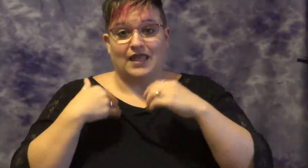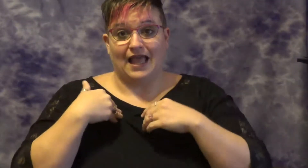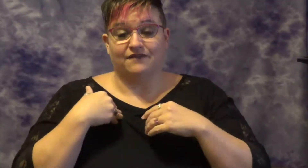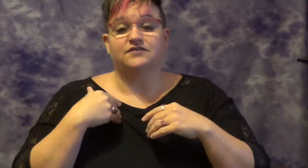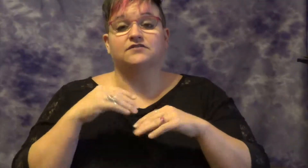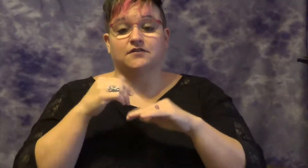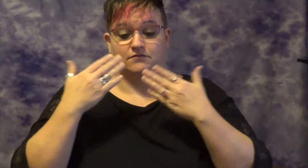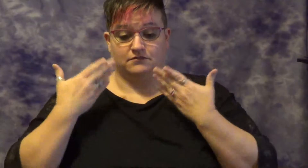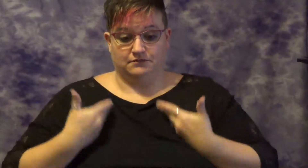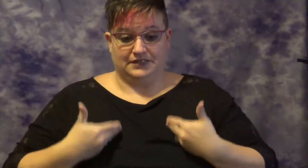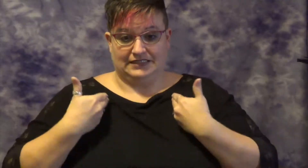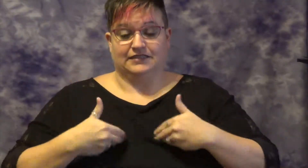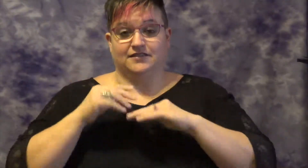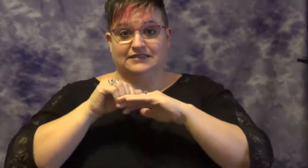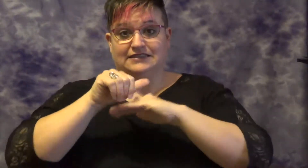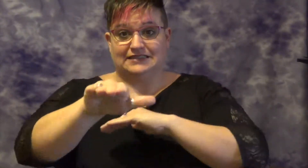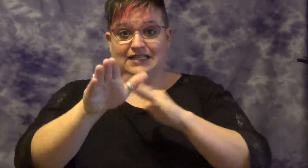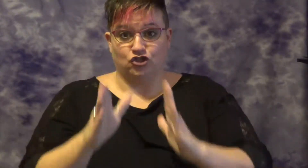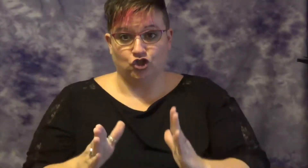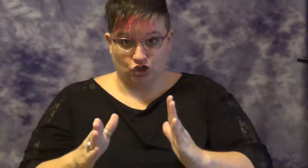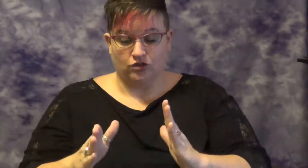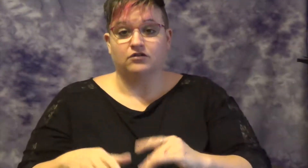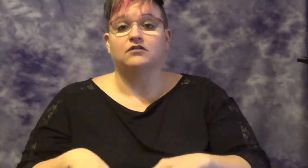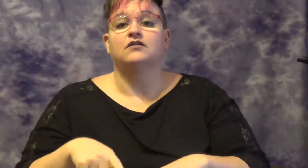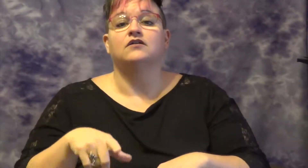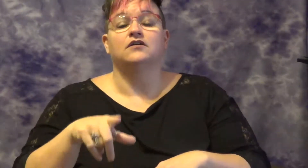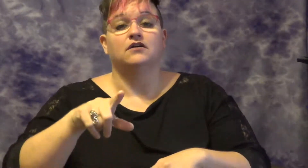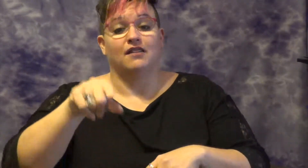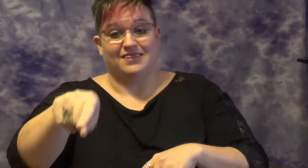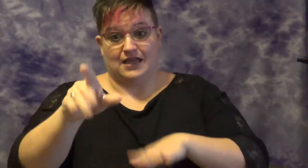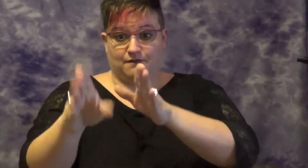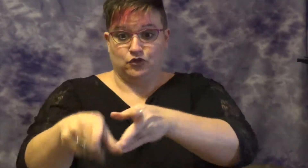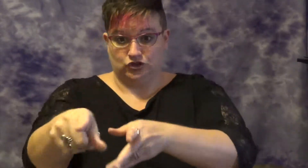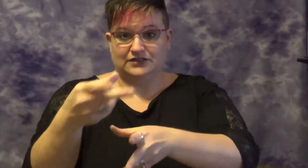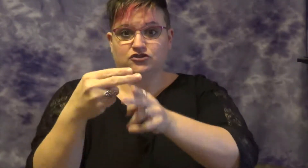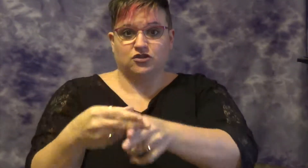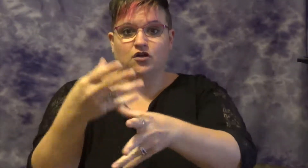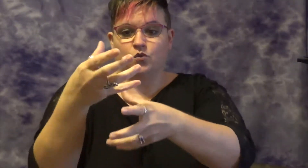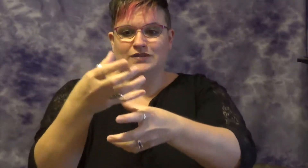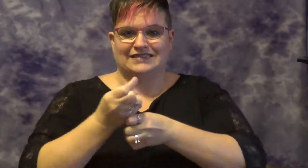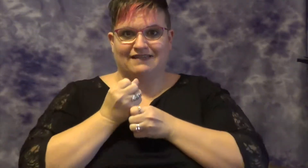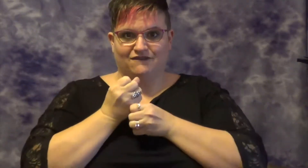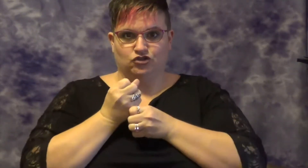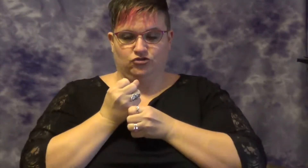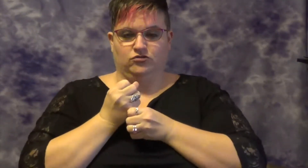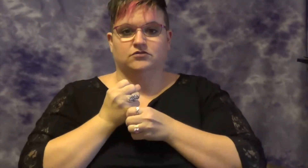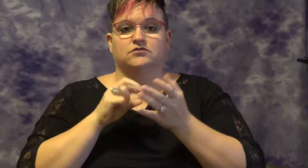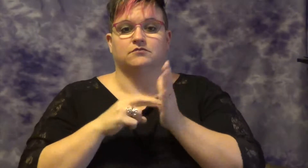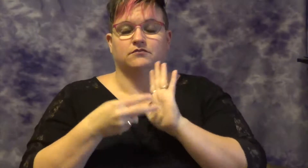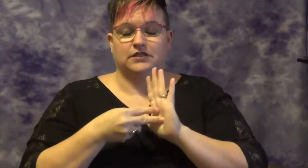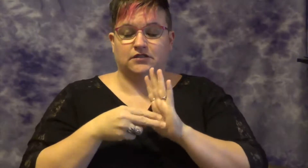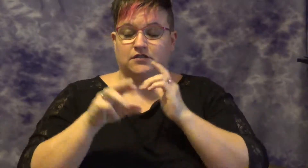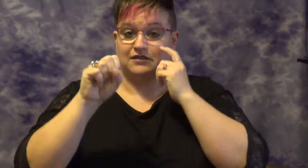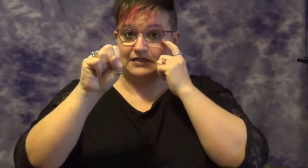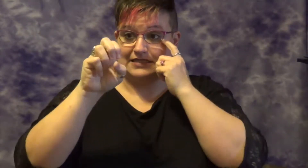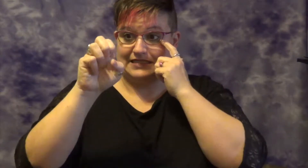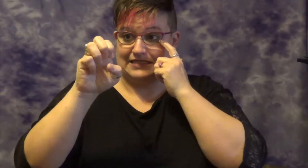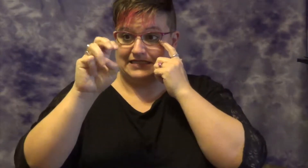When we communicate, we have a sender, and a person who's actually hearing and getting the message is considered to